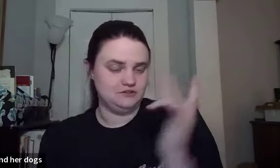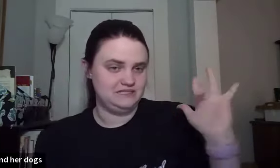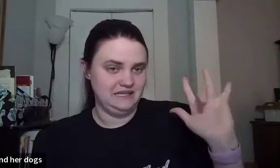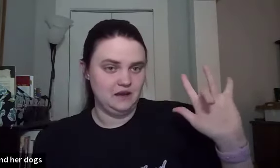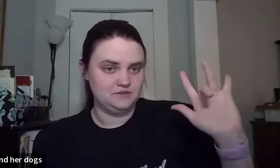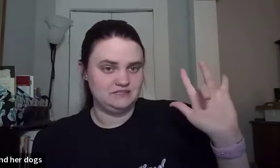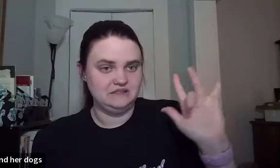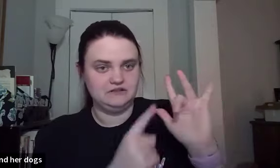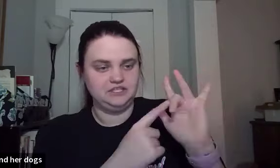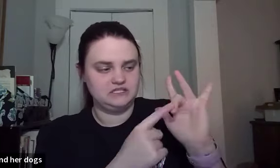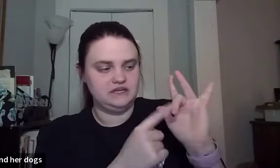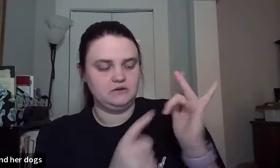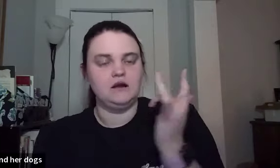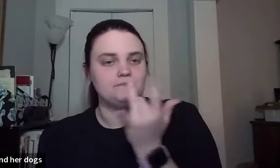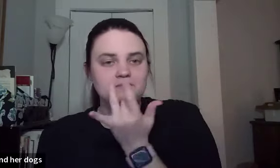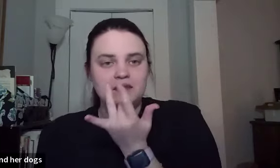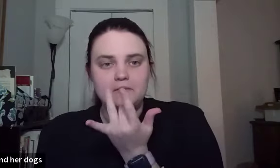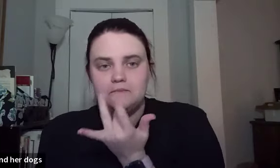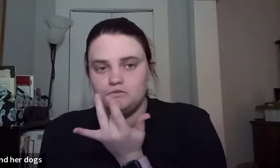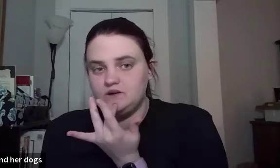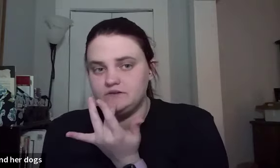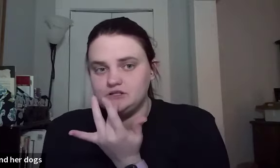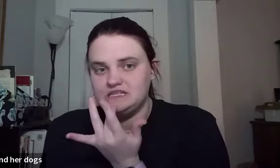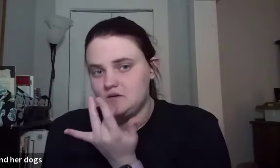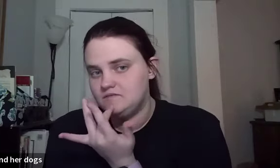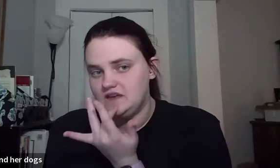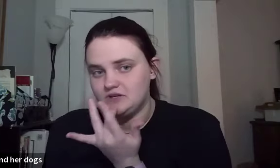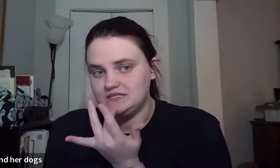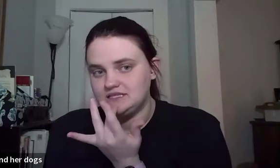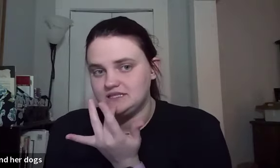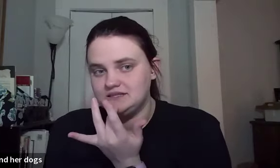are sticking up. So it's literally just like your middle fingers down. Favorite.